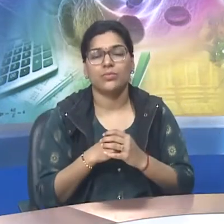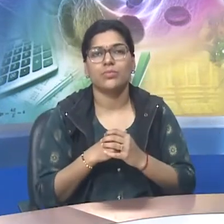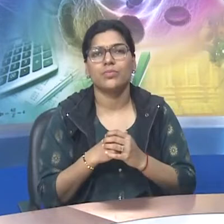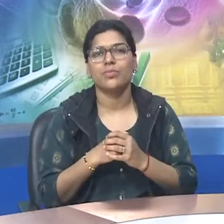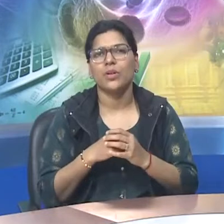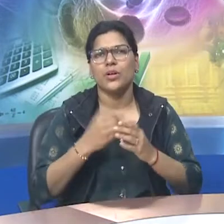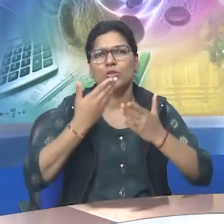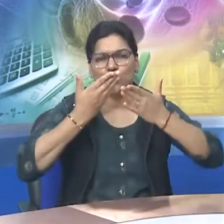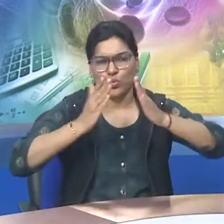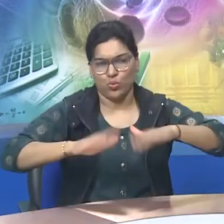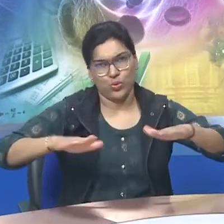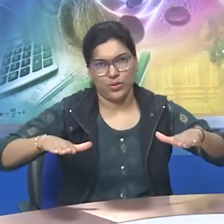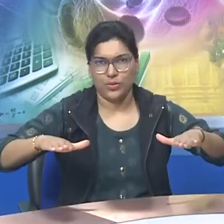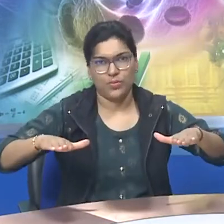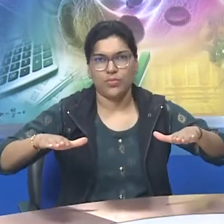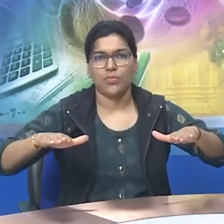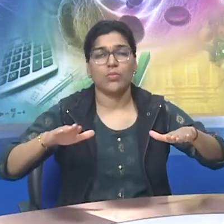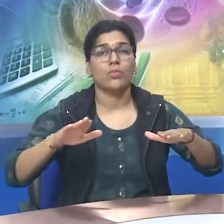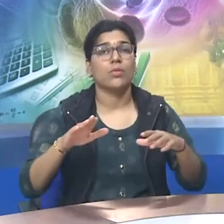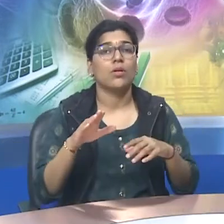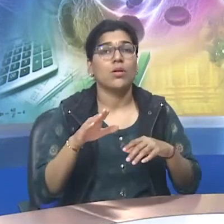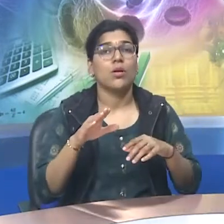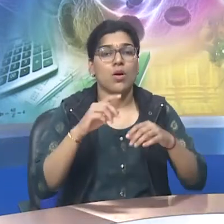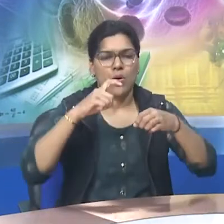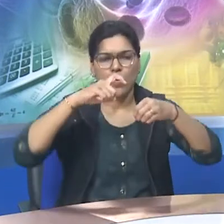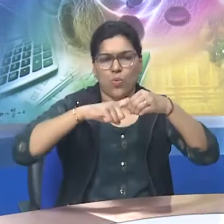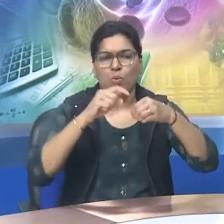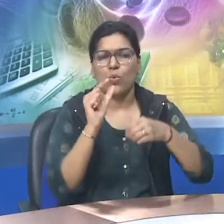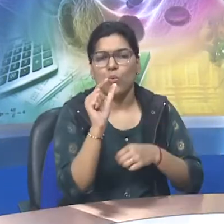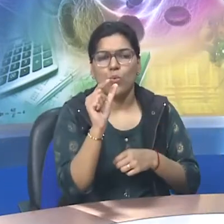us see the first example. The first example says,